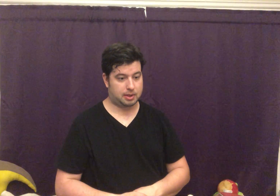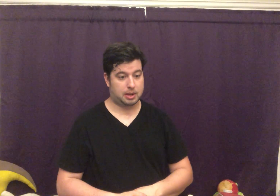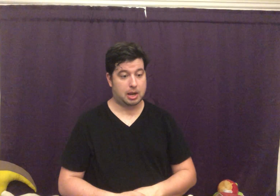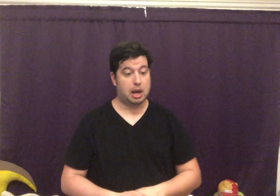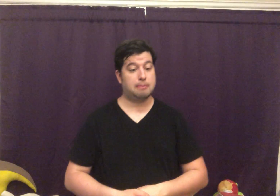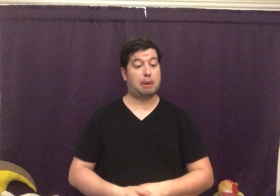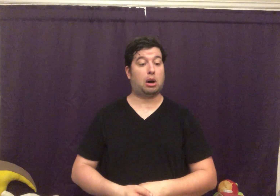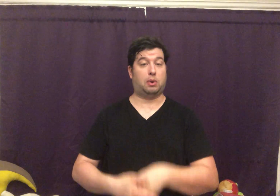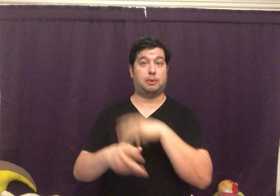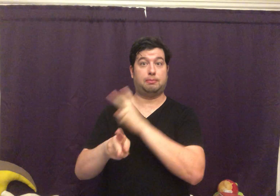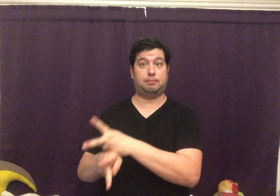Borrowed.